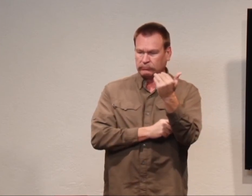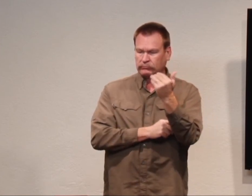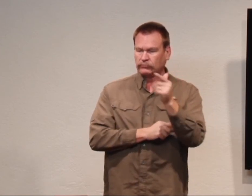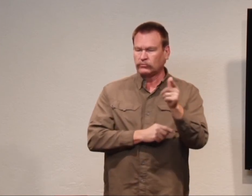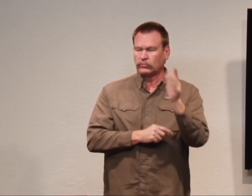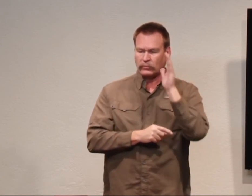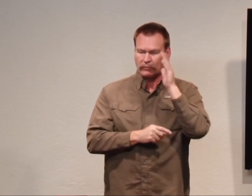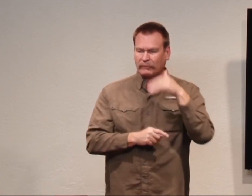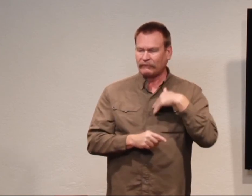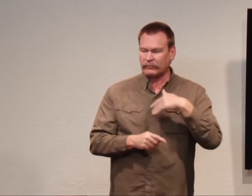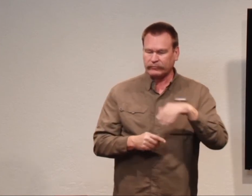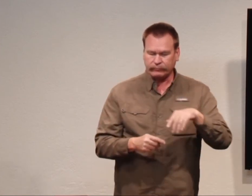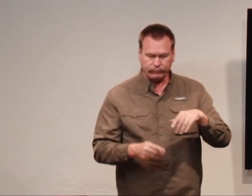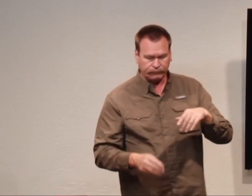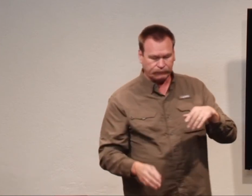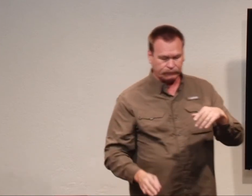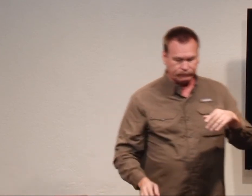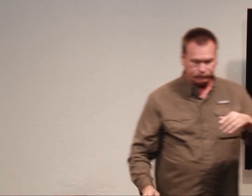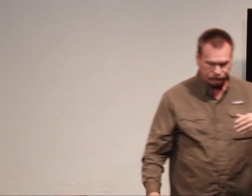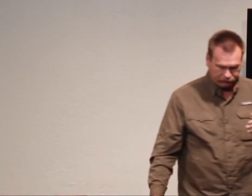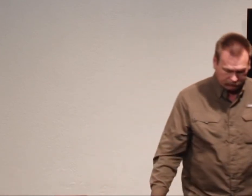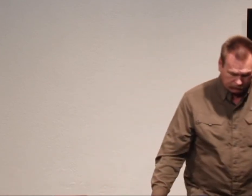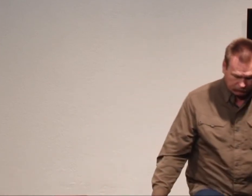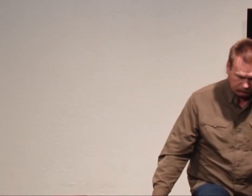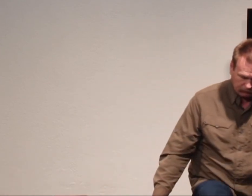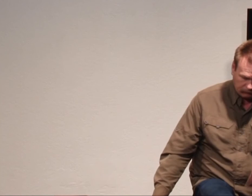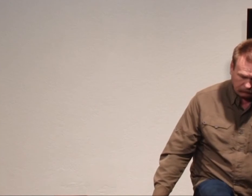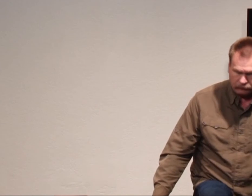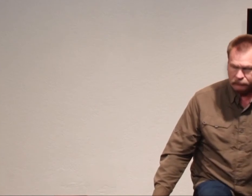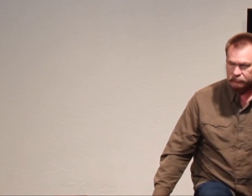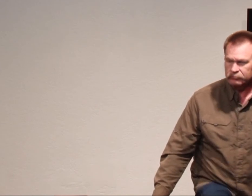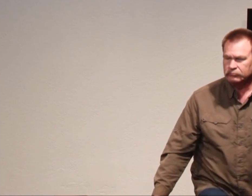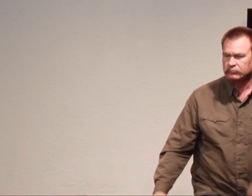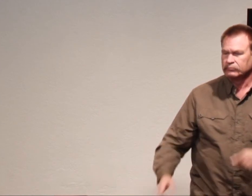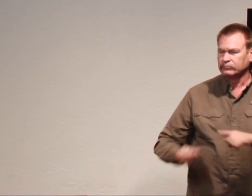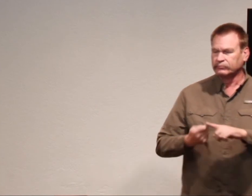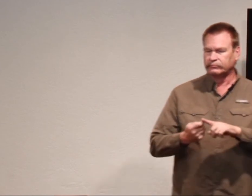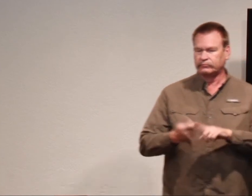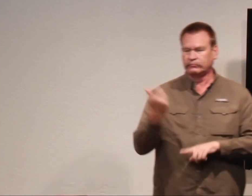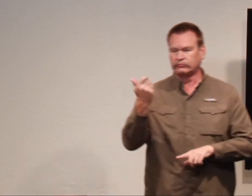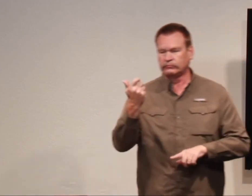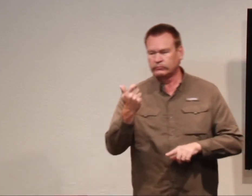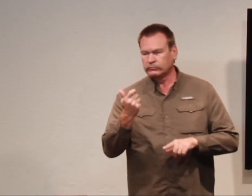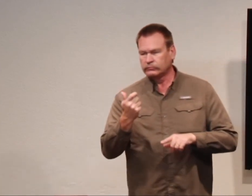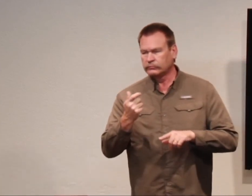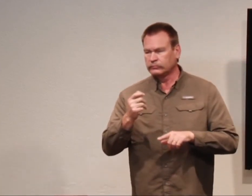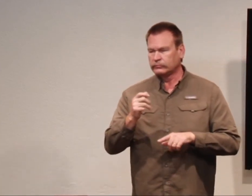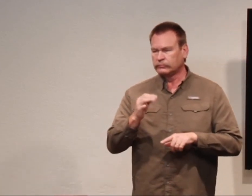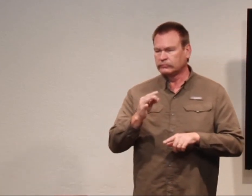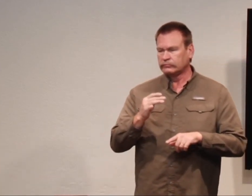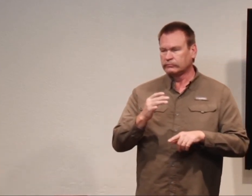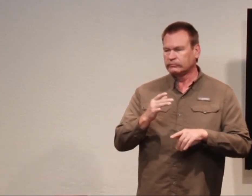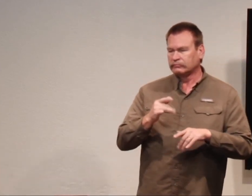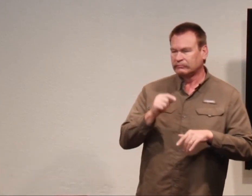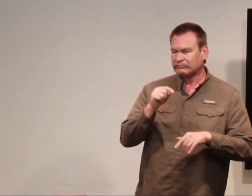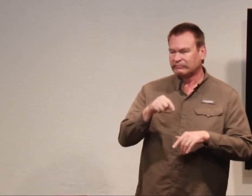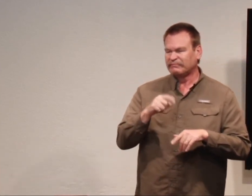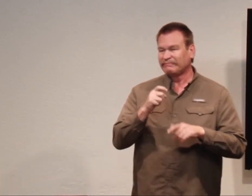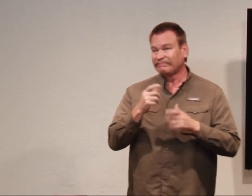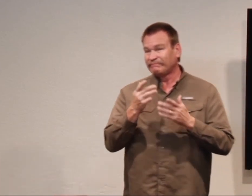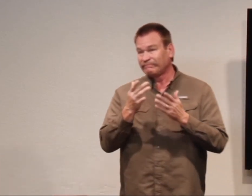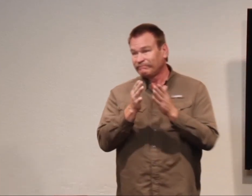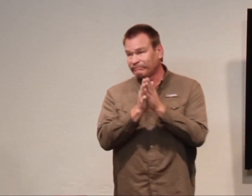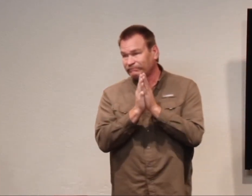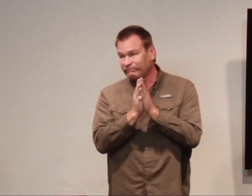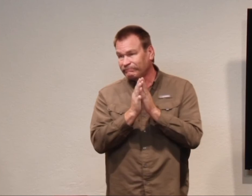15th, he will get a partial amputation to remove an